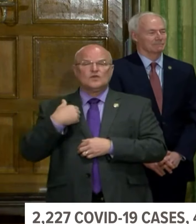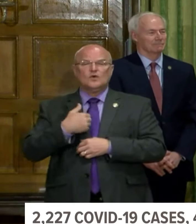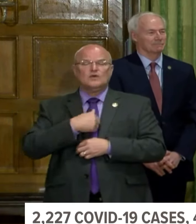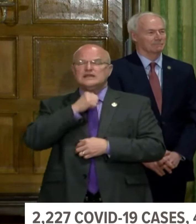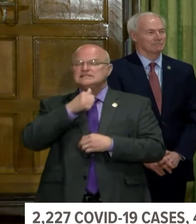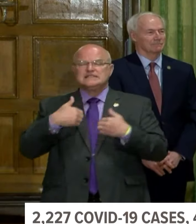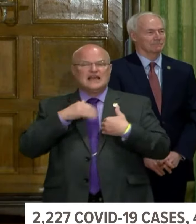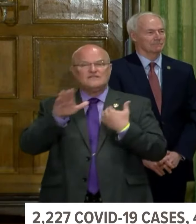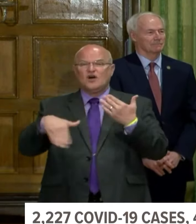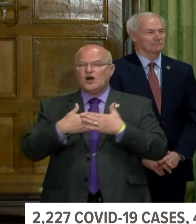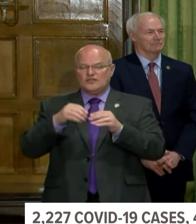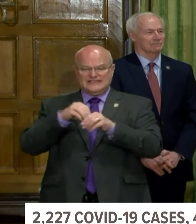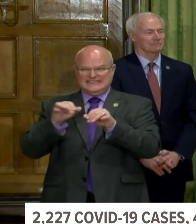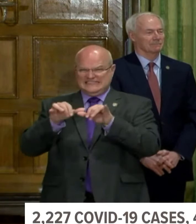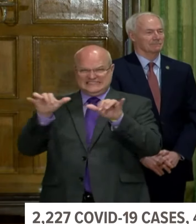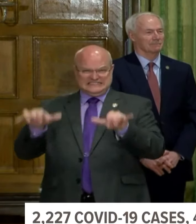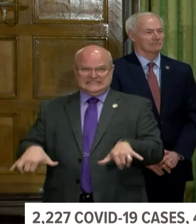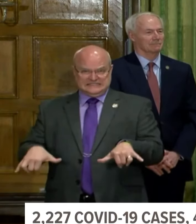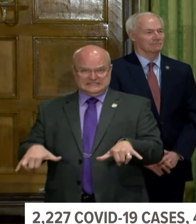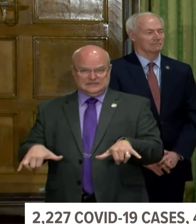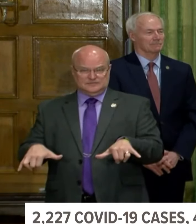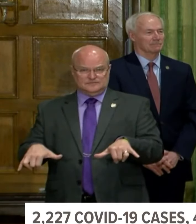We didn't have all those in the system.